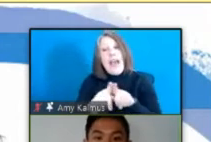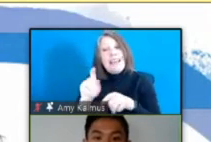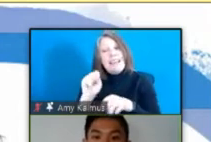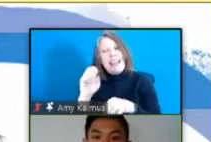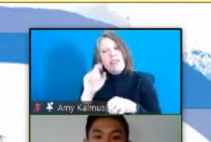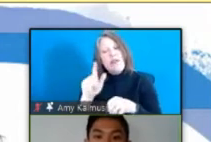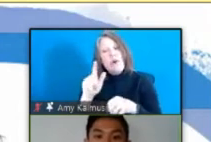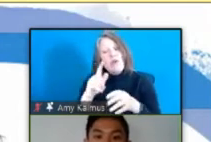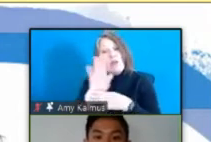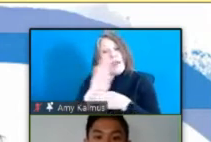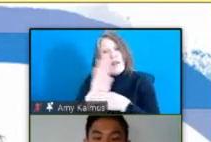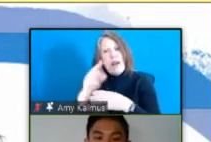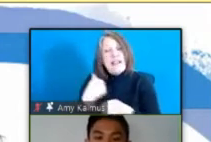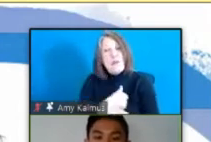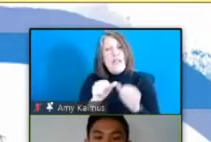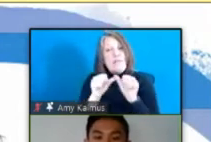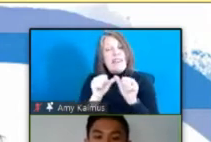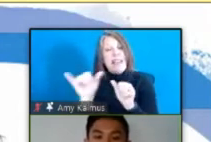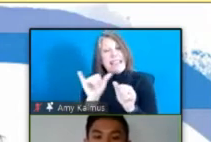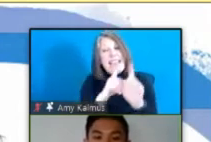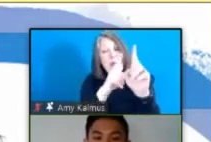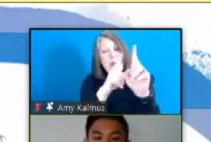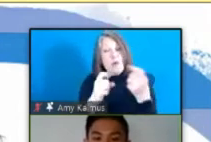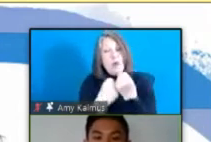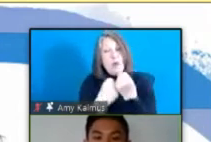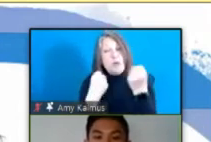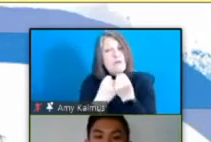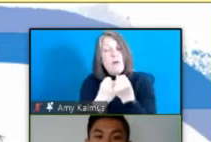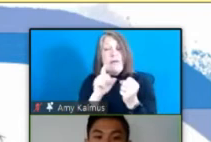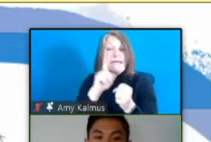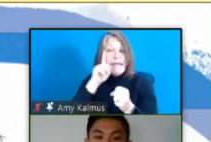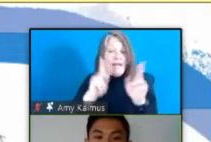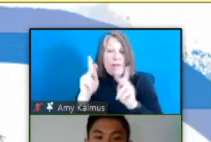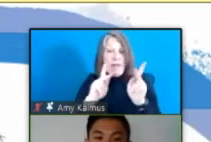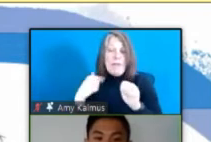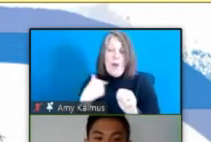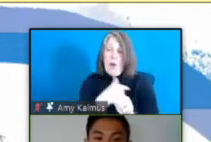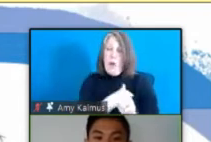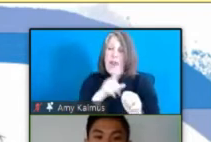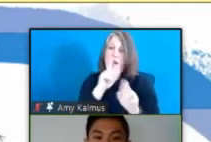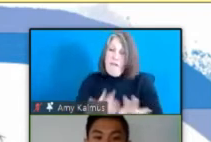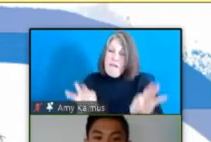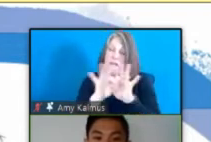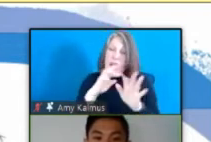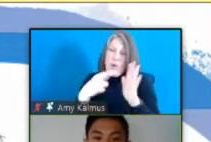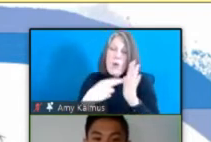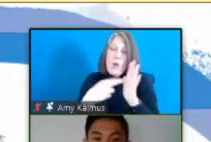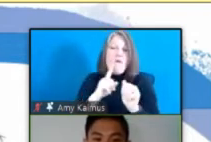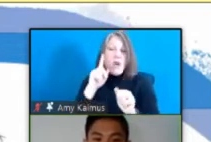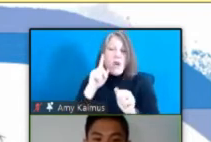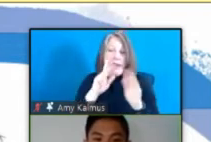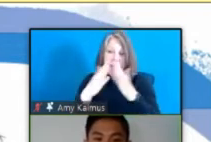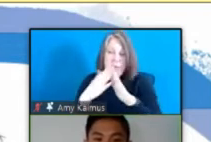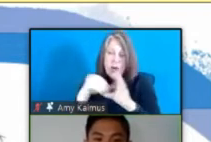have maintained the same goal of supporting the deaf community throughout the years. We have played a vital role in the lives of deaf community in